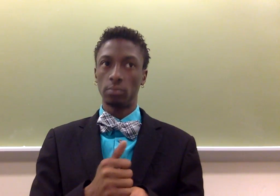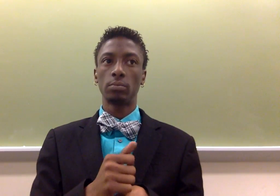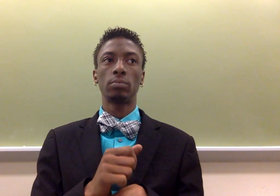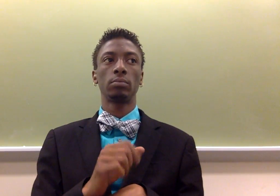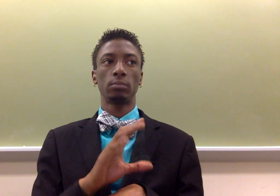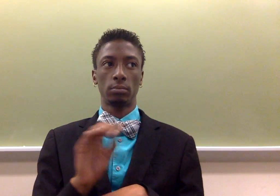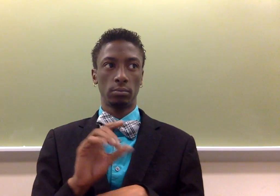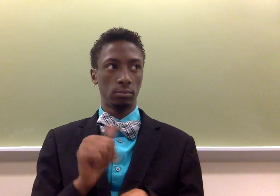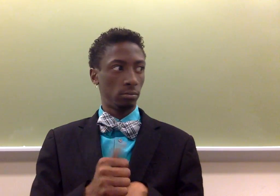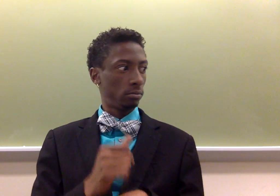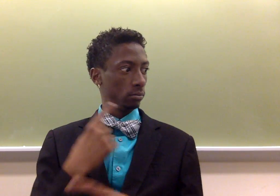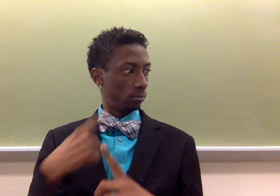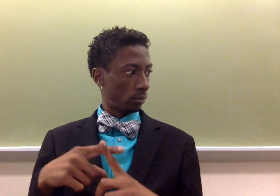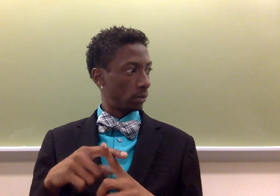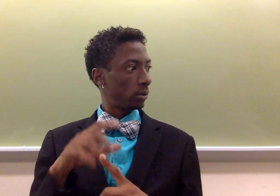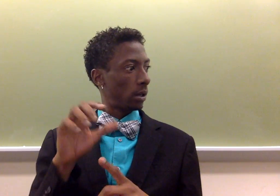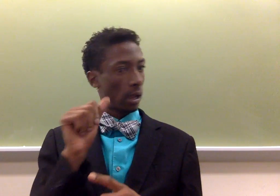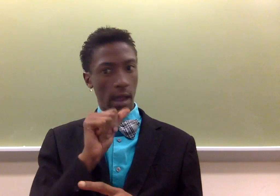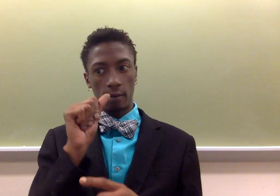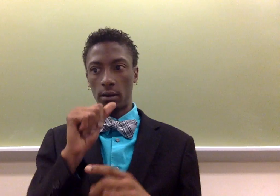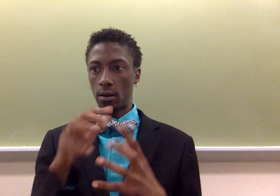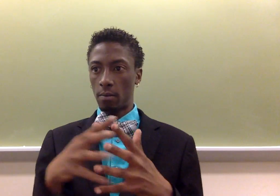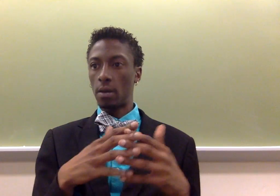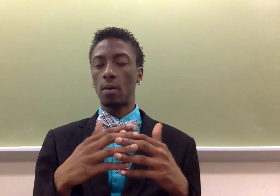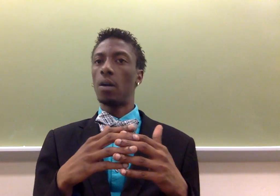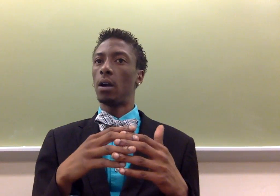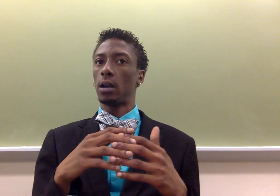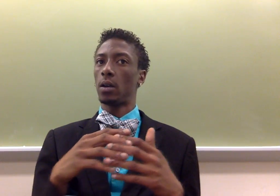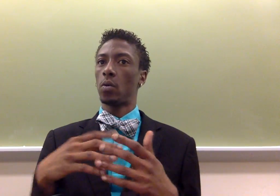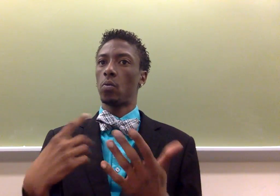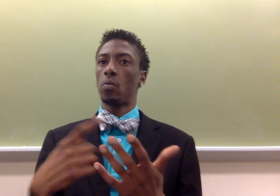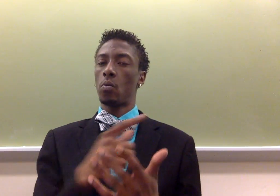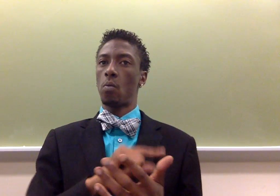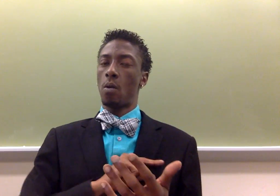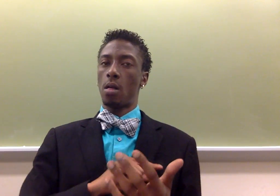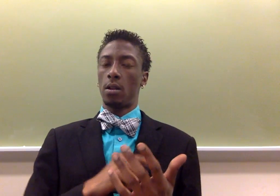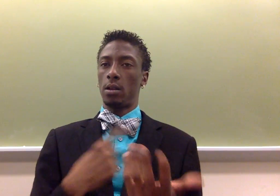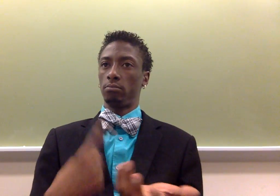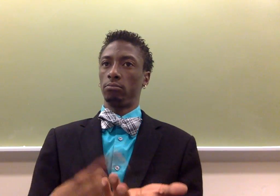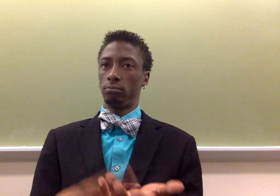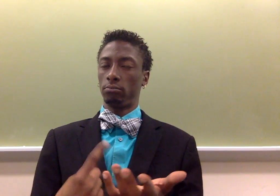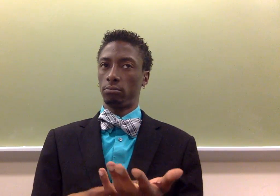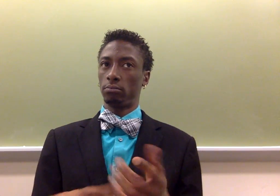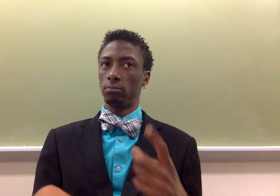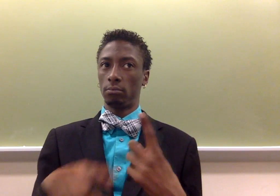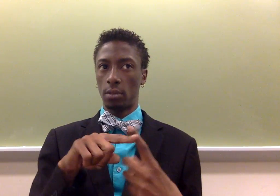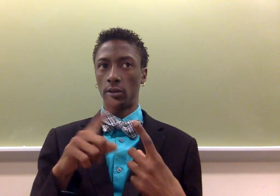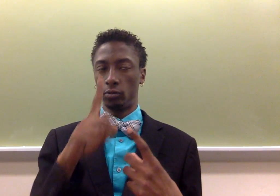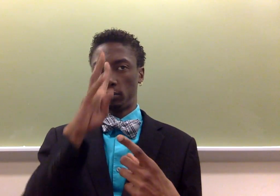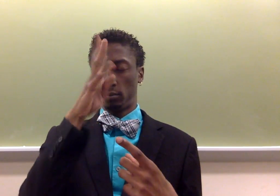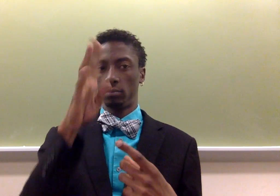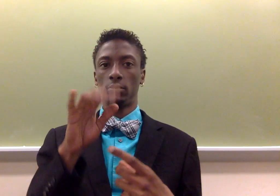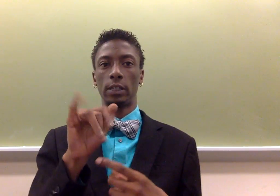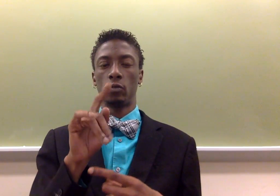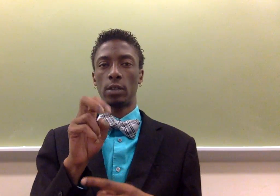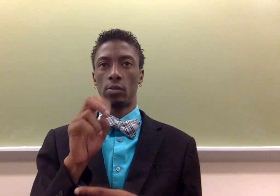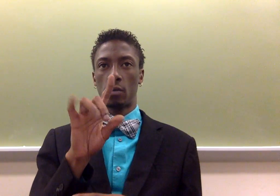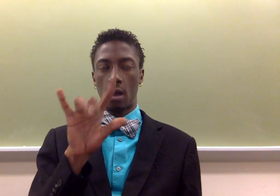African American Policy Forum. On top of that, she's the creator of intersectionality theory. We're so glad to have you. It's a pleasure to be here. Thank